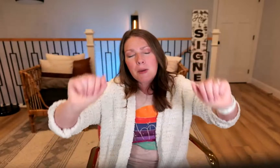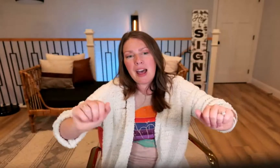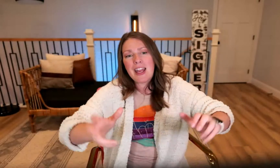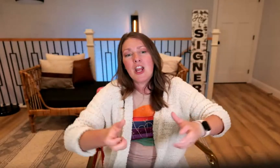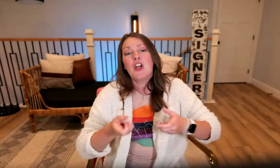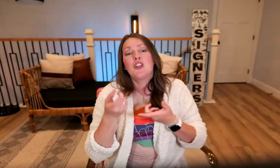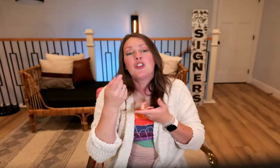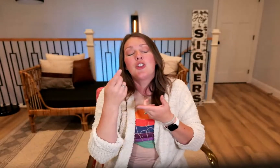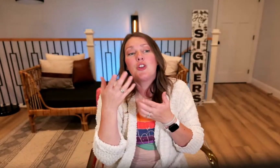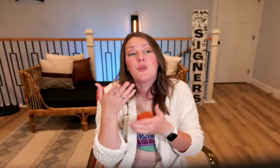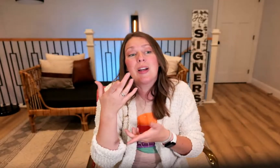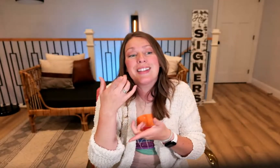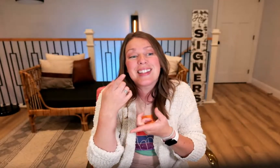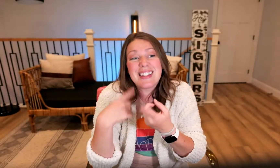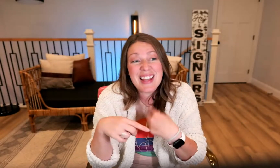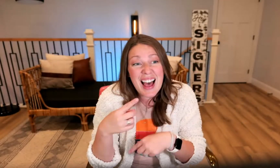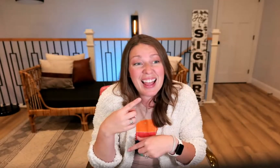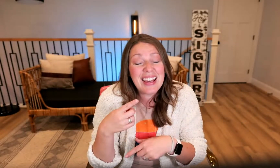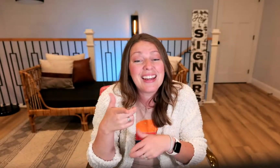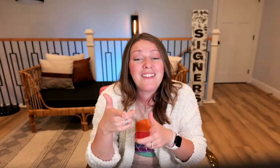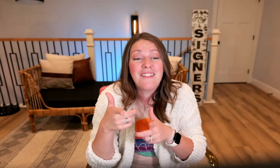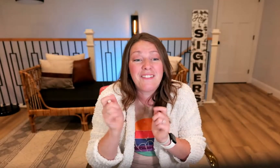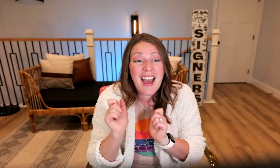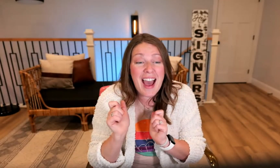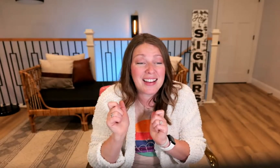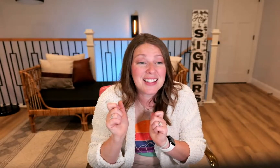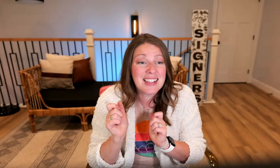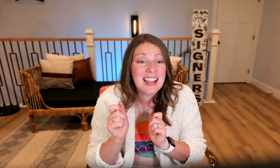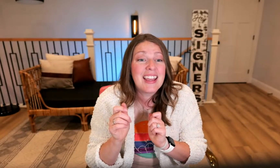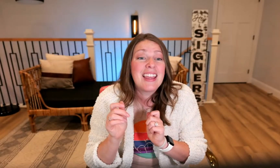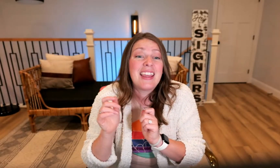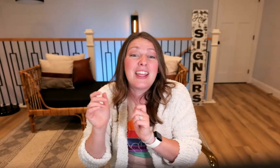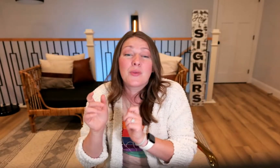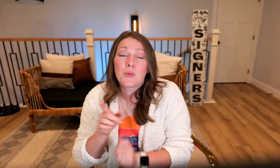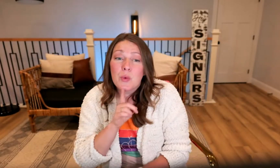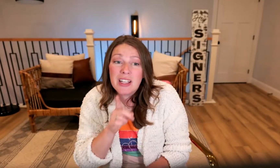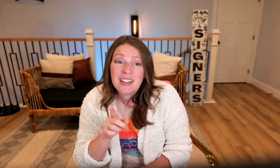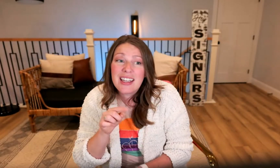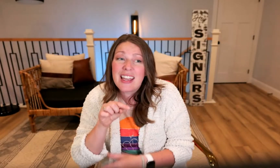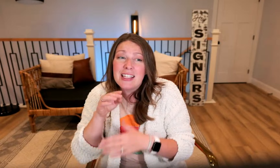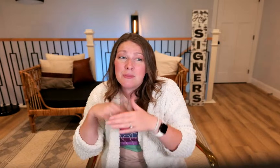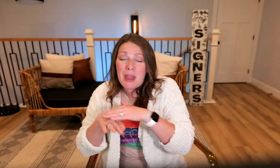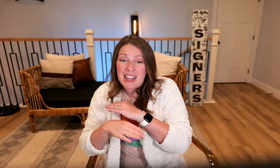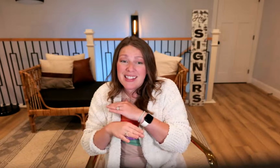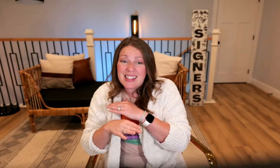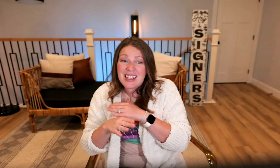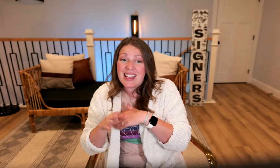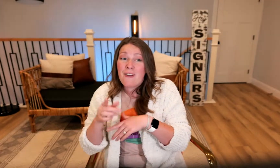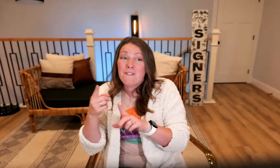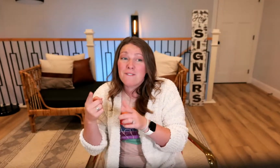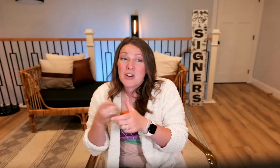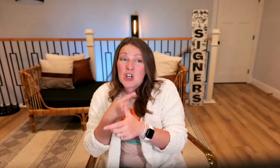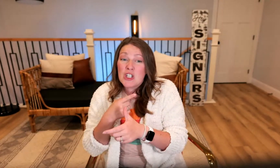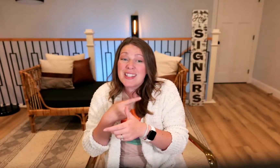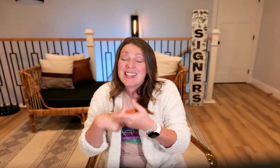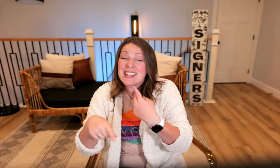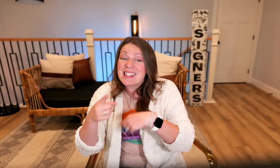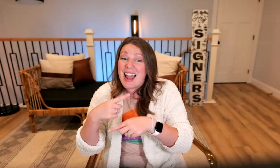but to sign fast, it really is based in first